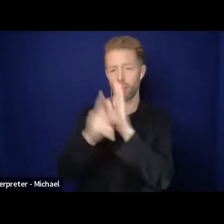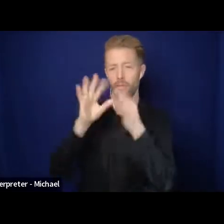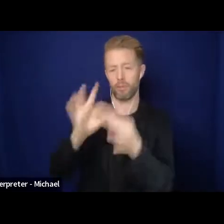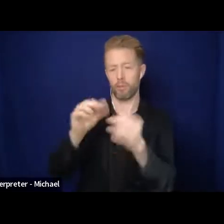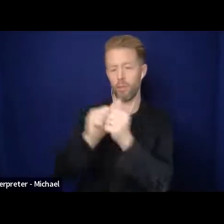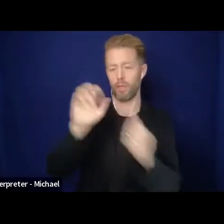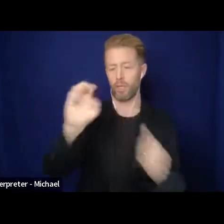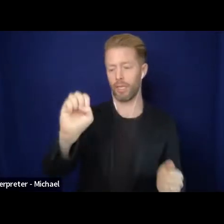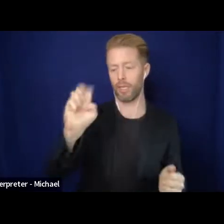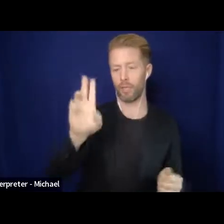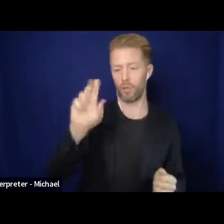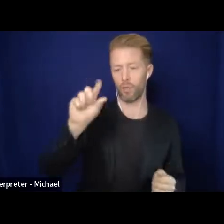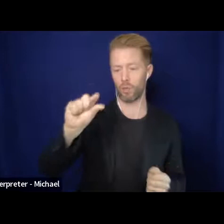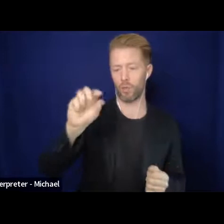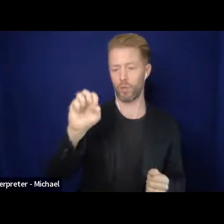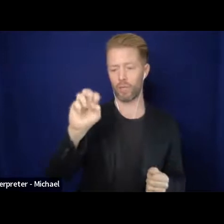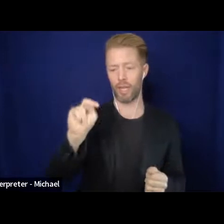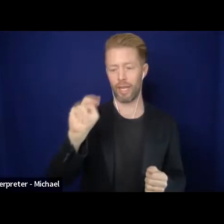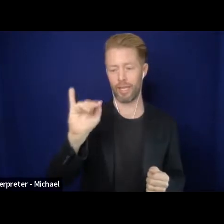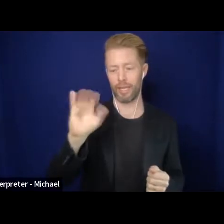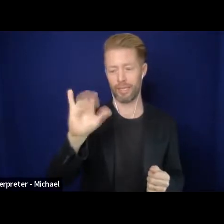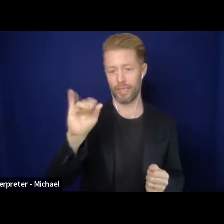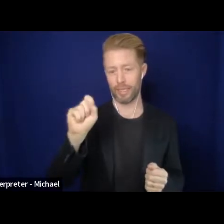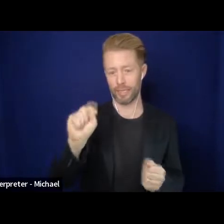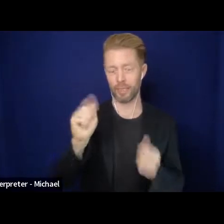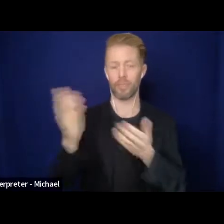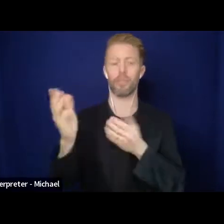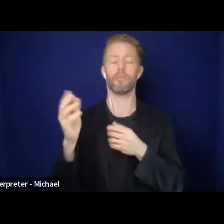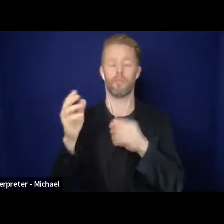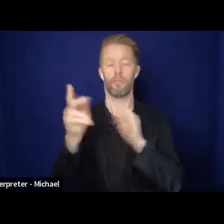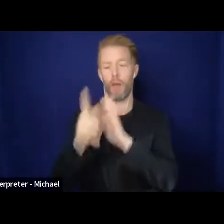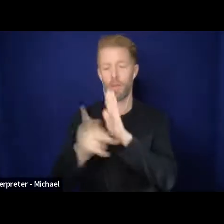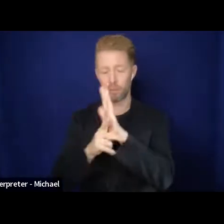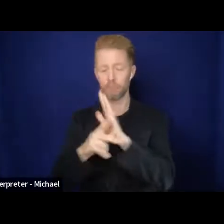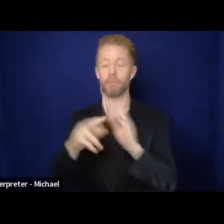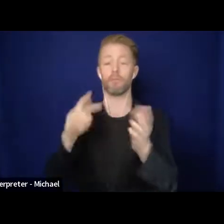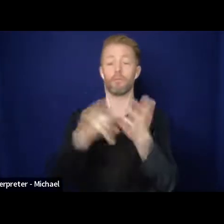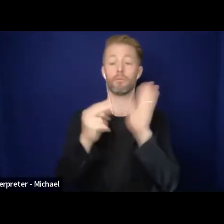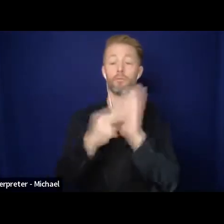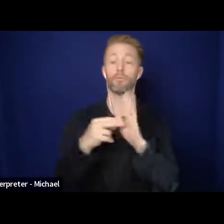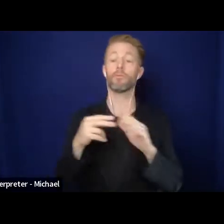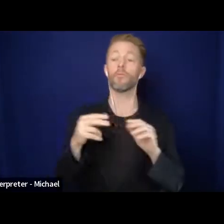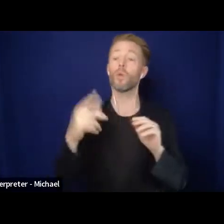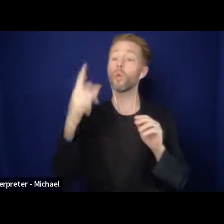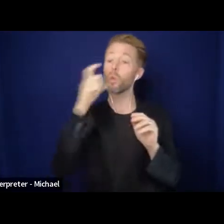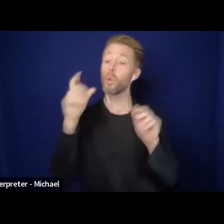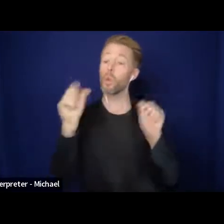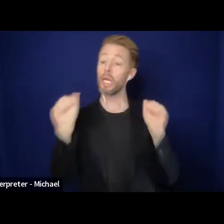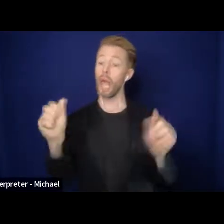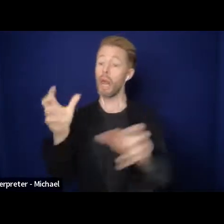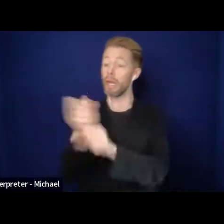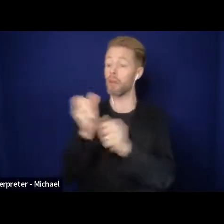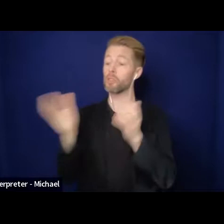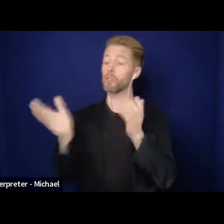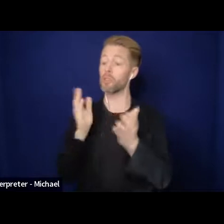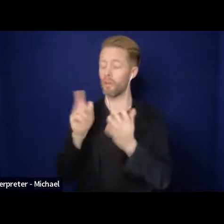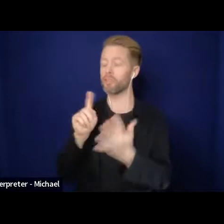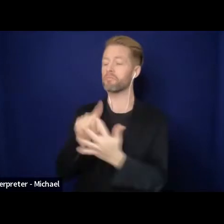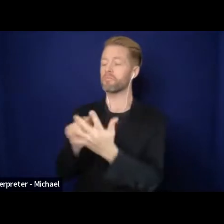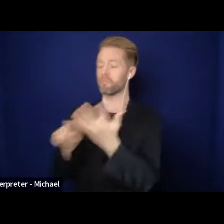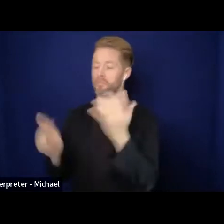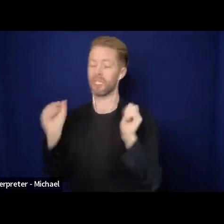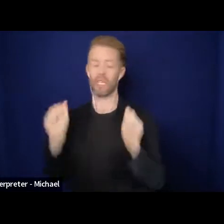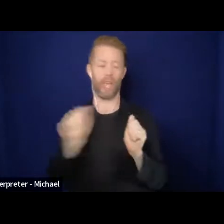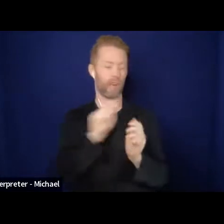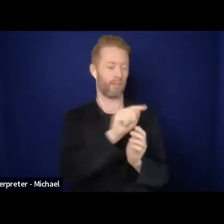that only certain people deserve to have access to services, and that if you are receiving some kind of publicly funded service, then you need to